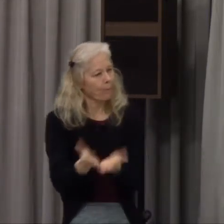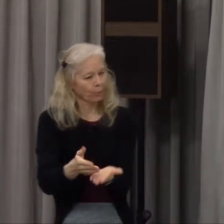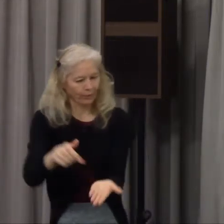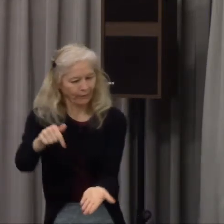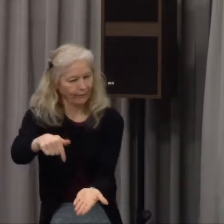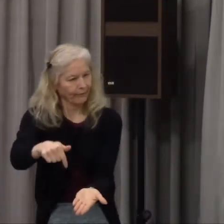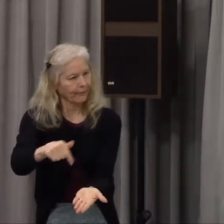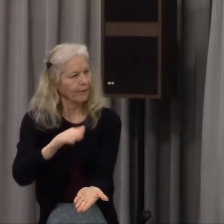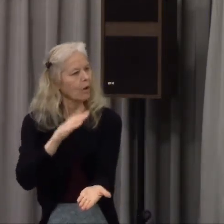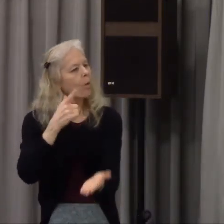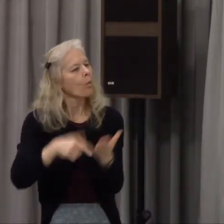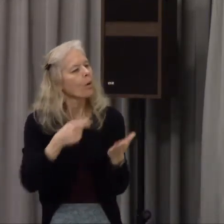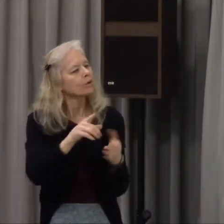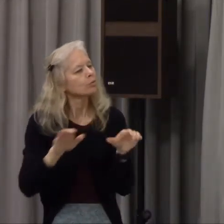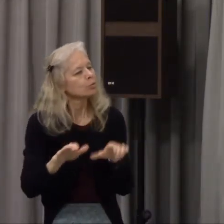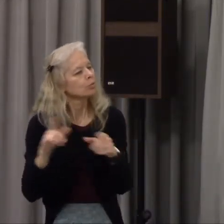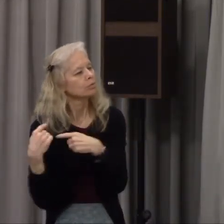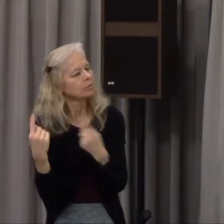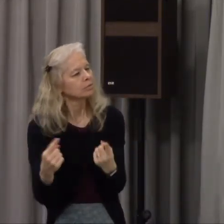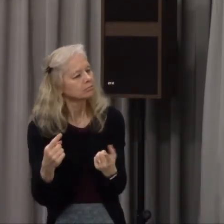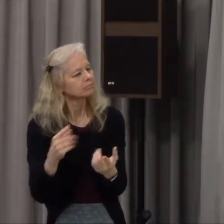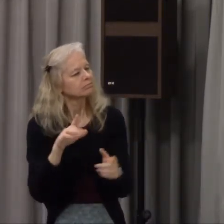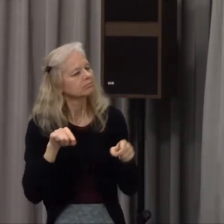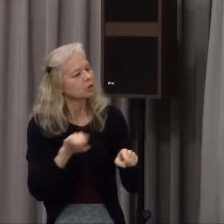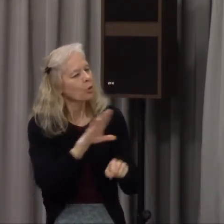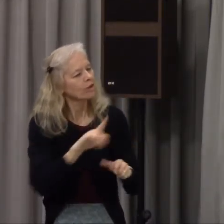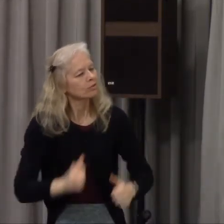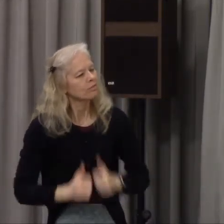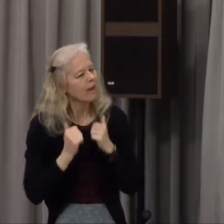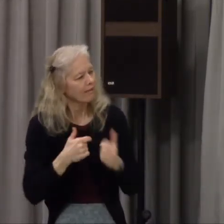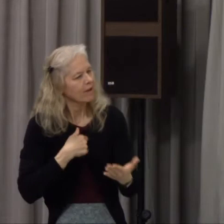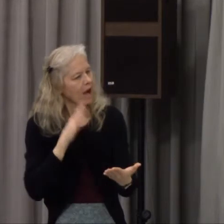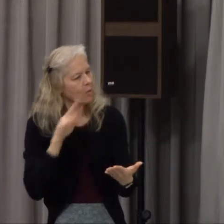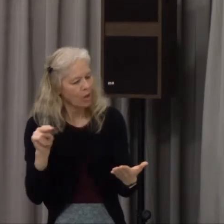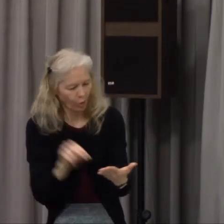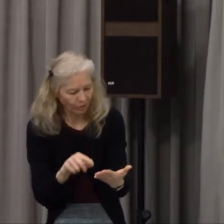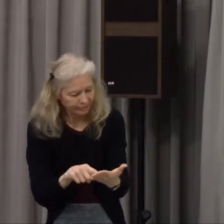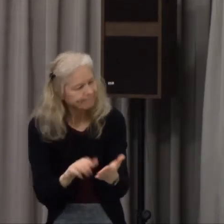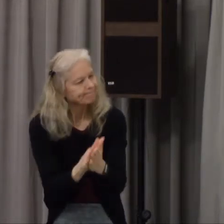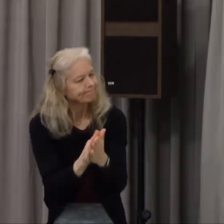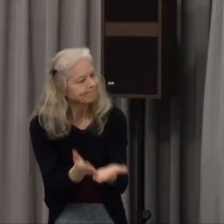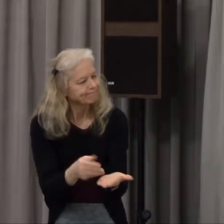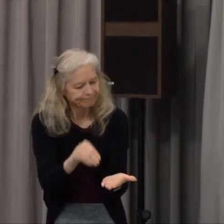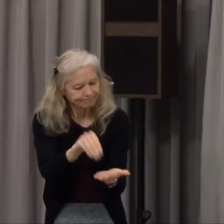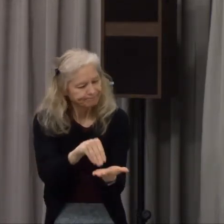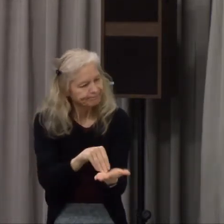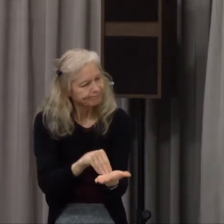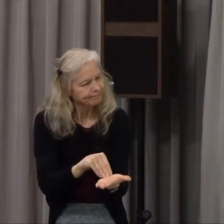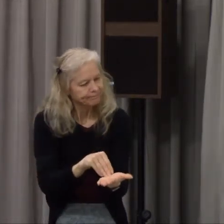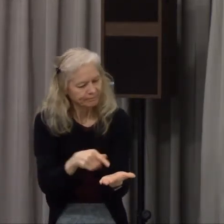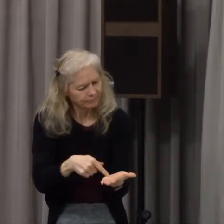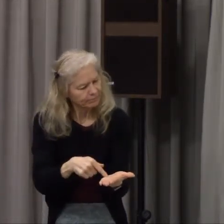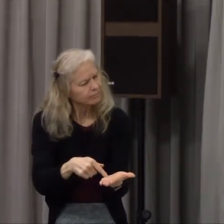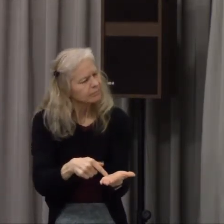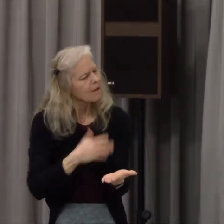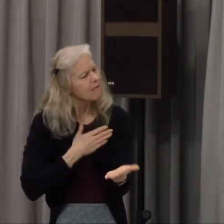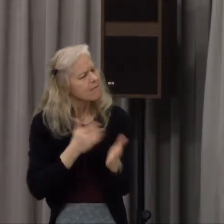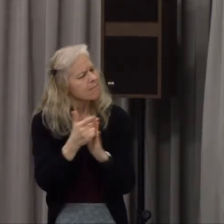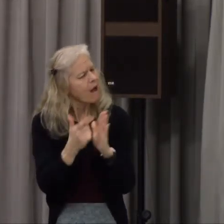That There's no lost people speaking at the white throne judgment.